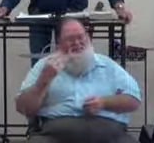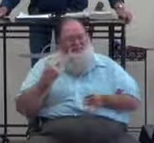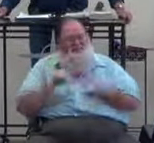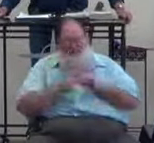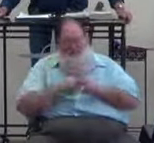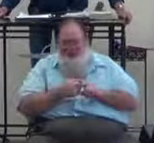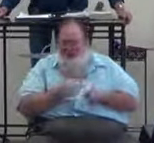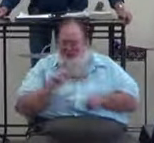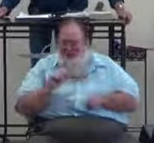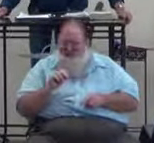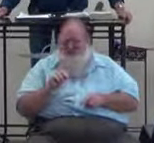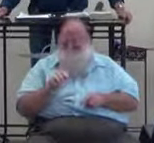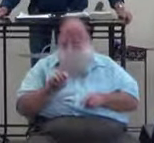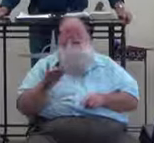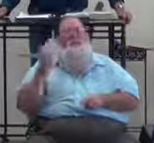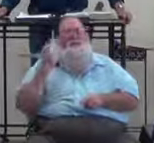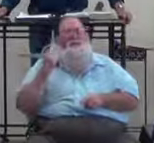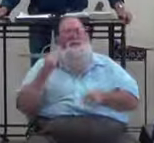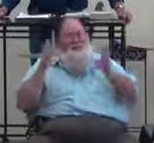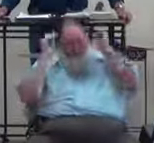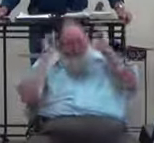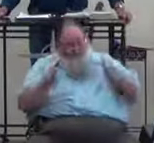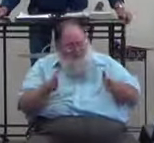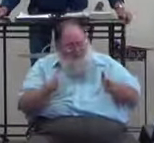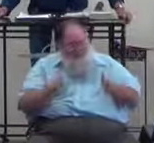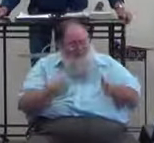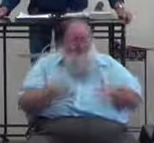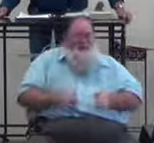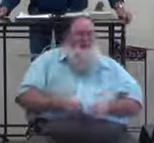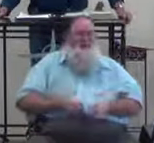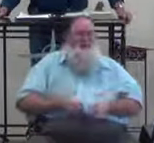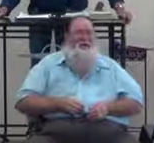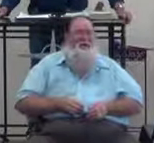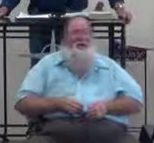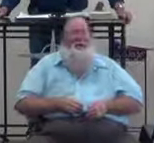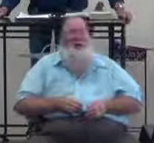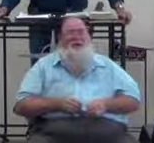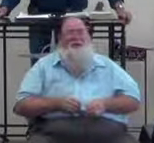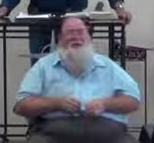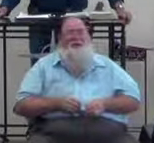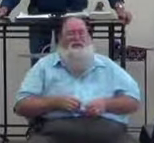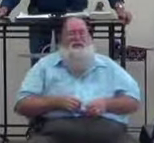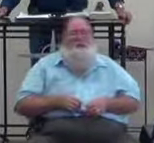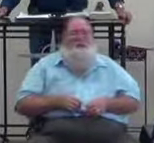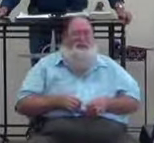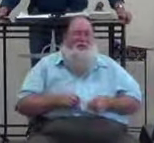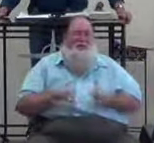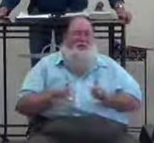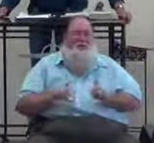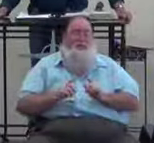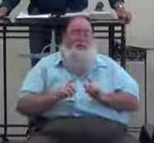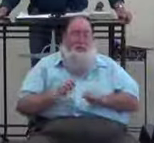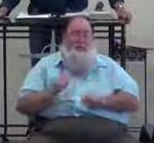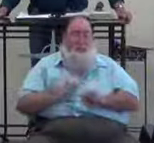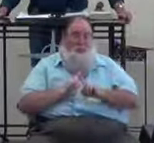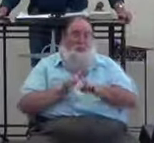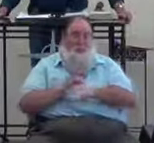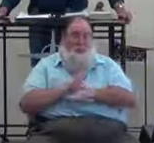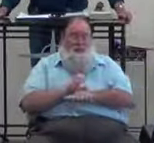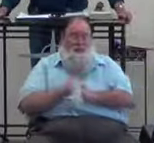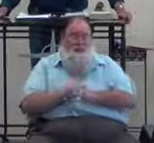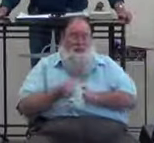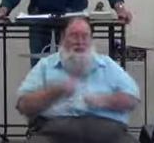former teacher, I guess, and co-congregant in the same church. I did my internship at a church at Dunphy Missionary near